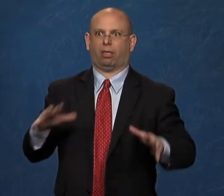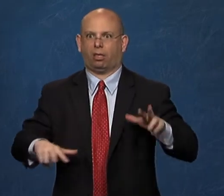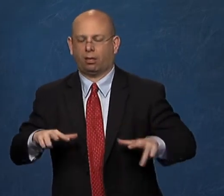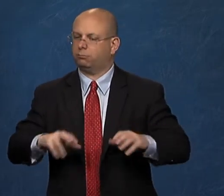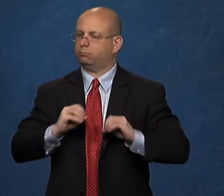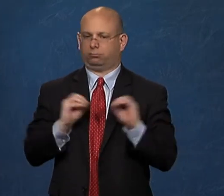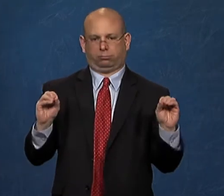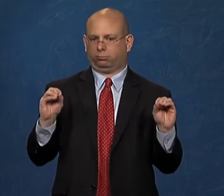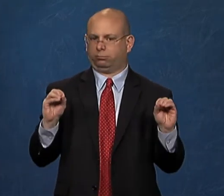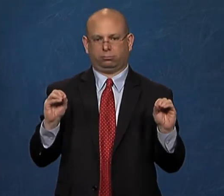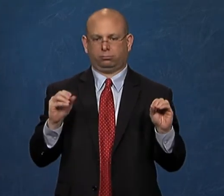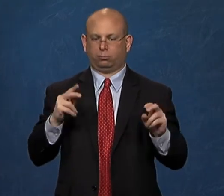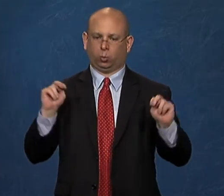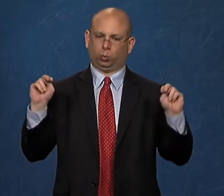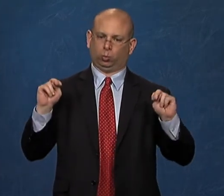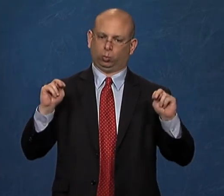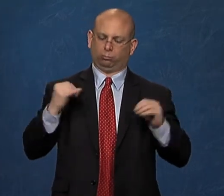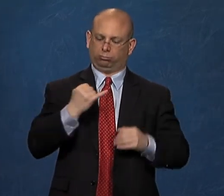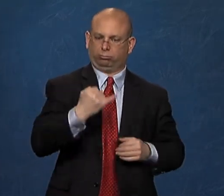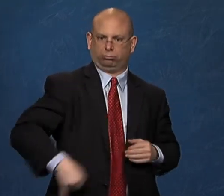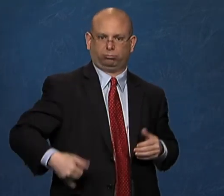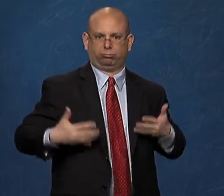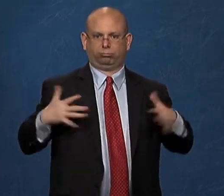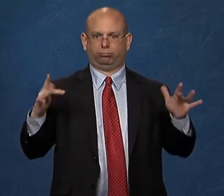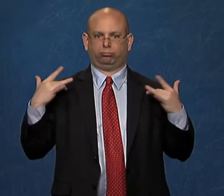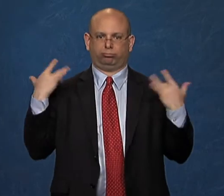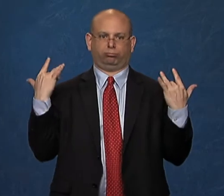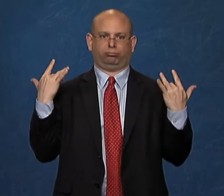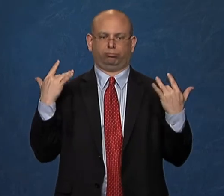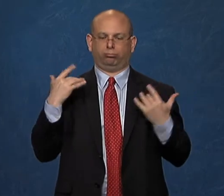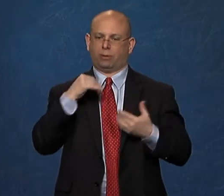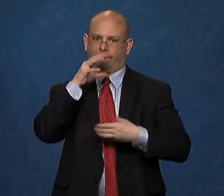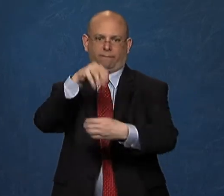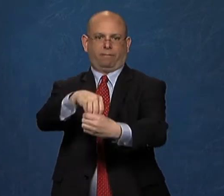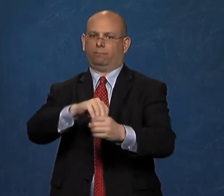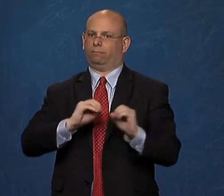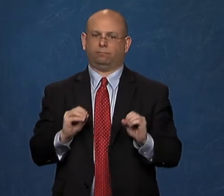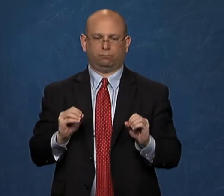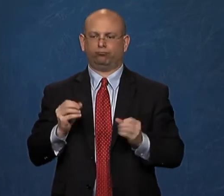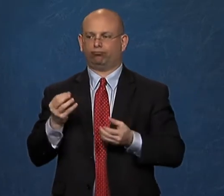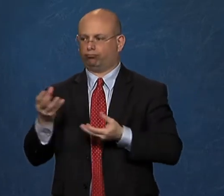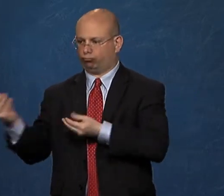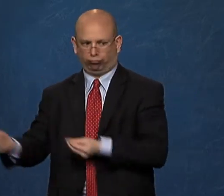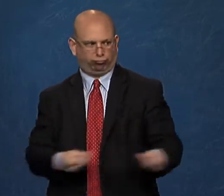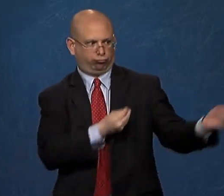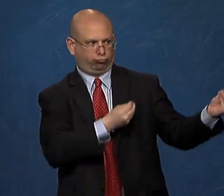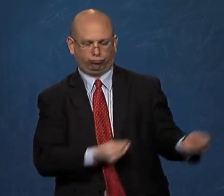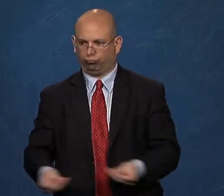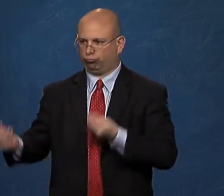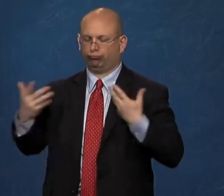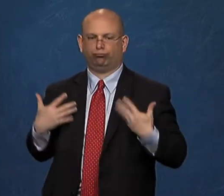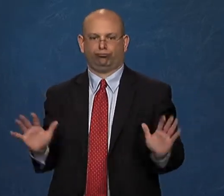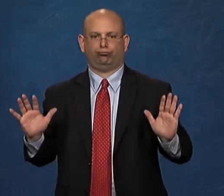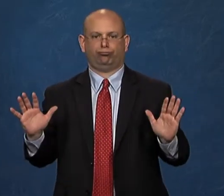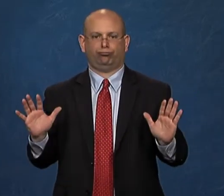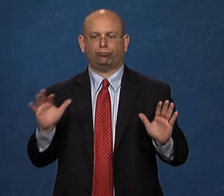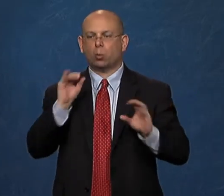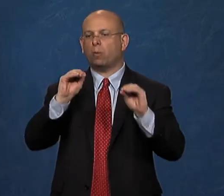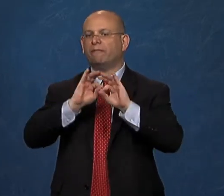impartial. The interpreter can in no way interject their personal feelings or opinions. They have to remain neutral and uninvolved in the communication event. They're